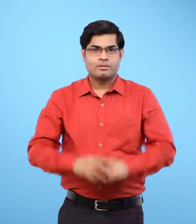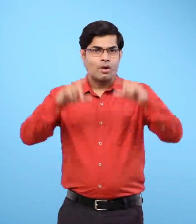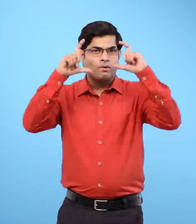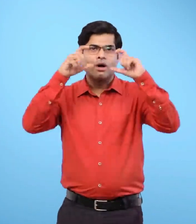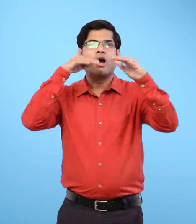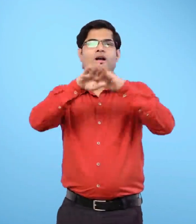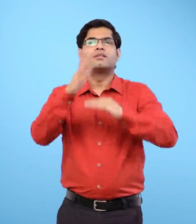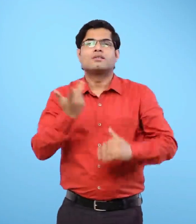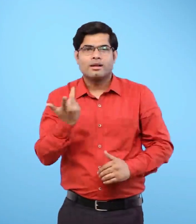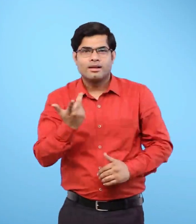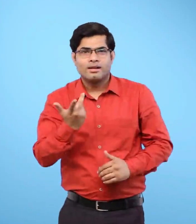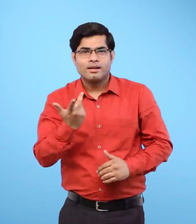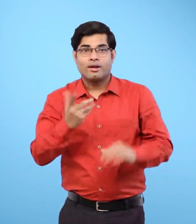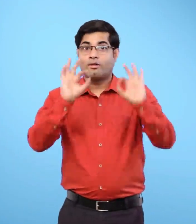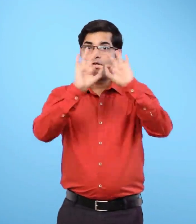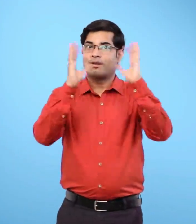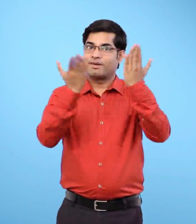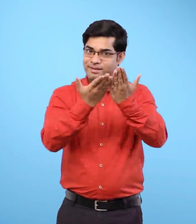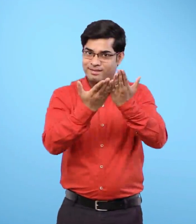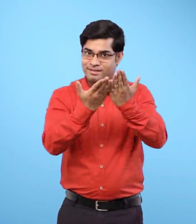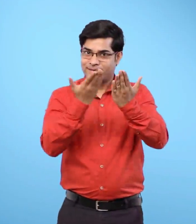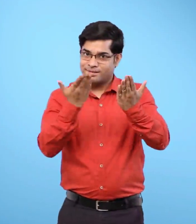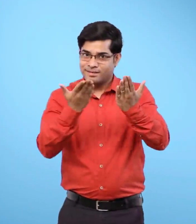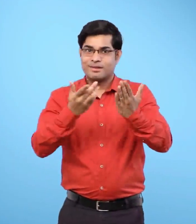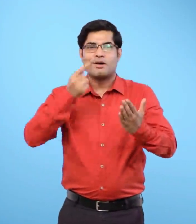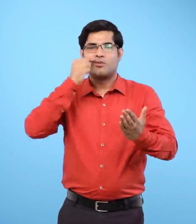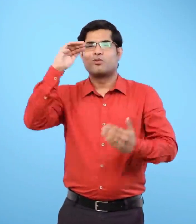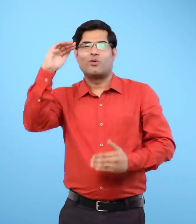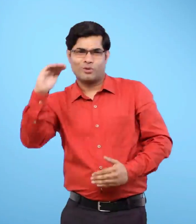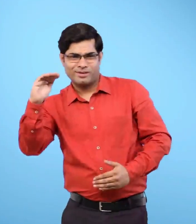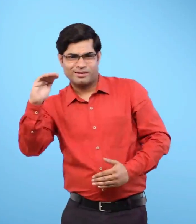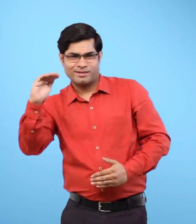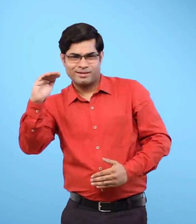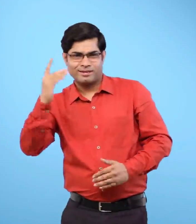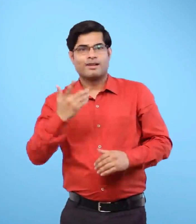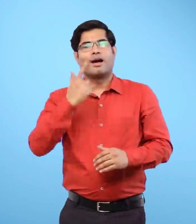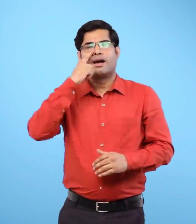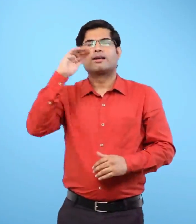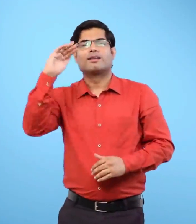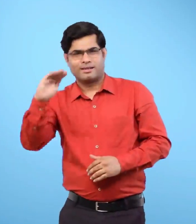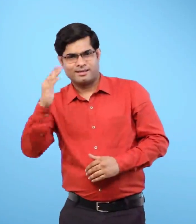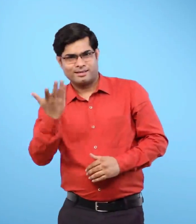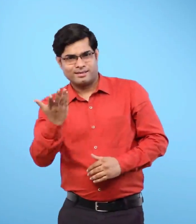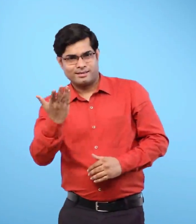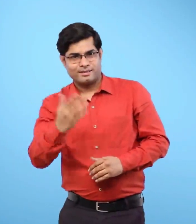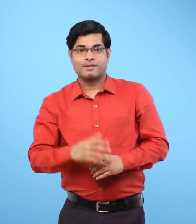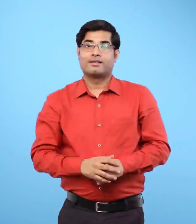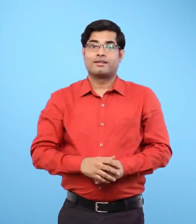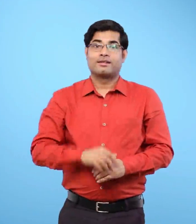Each picture shows a family and the child sharing information about the place where they live.